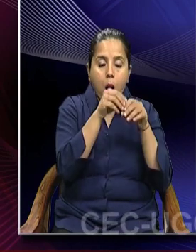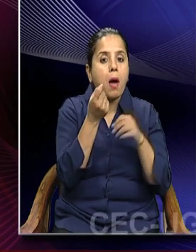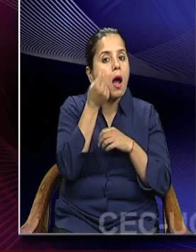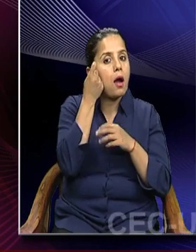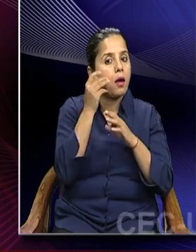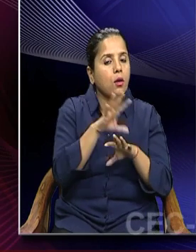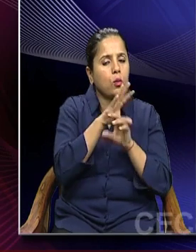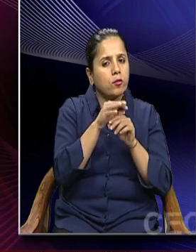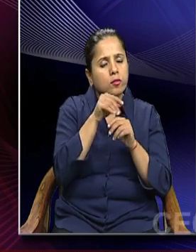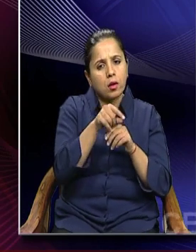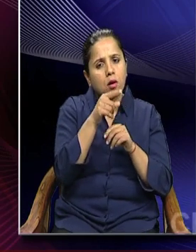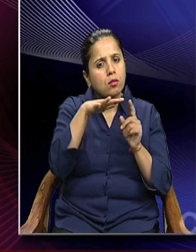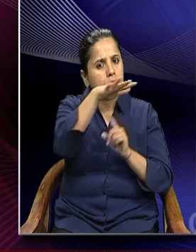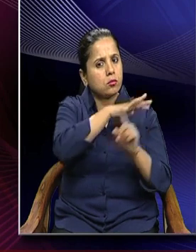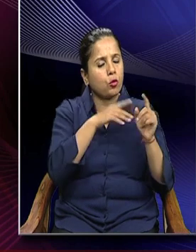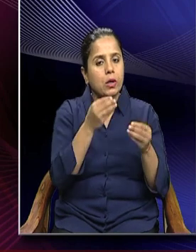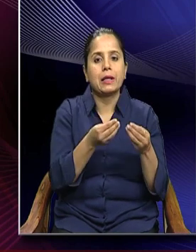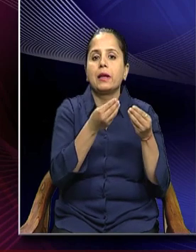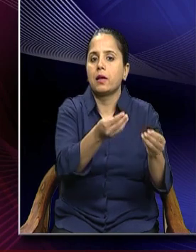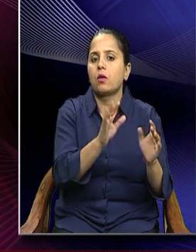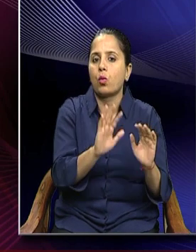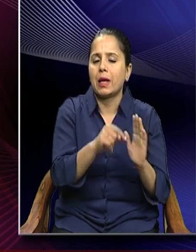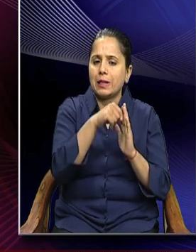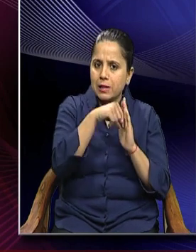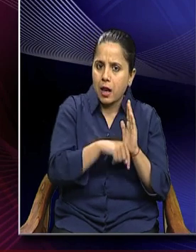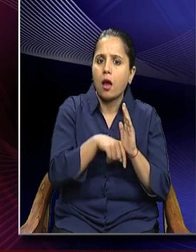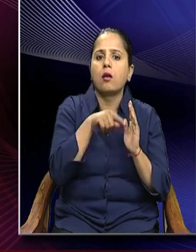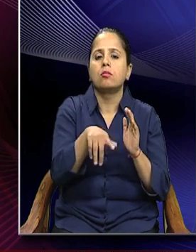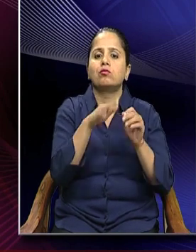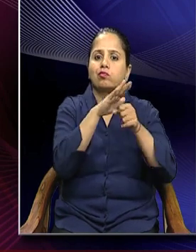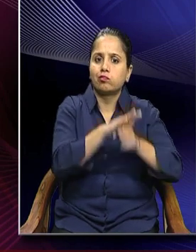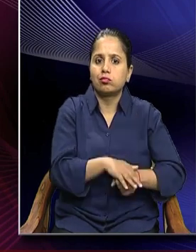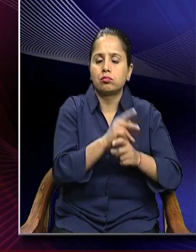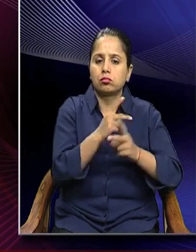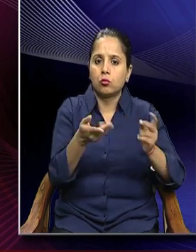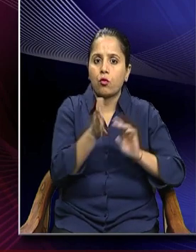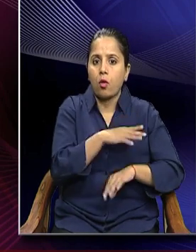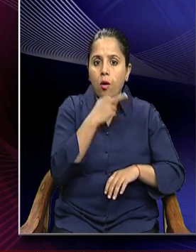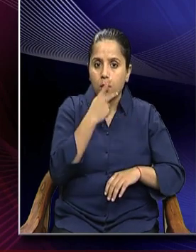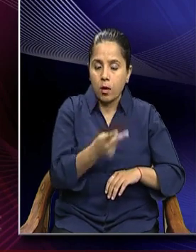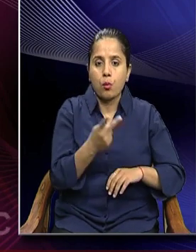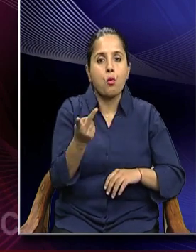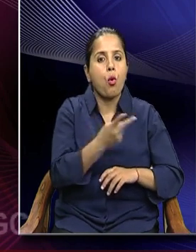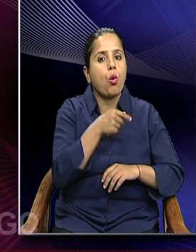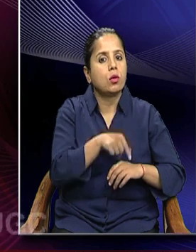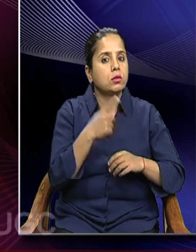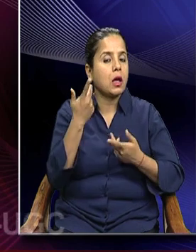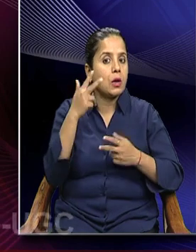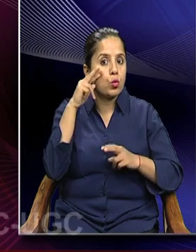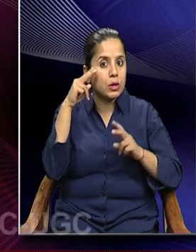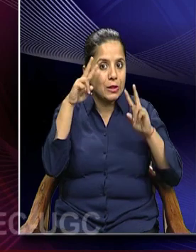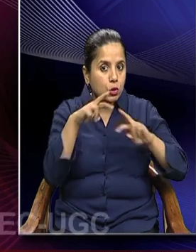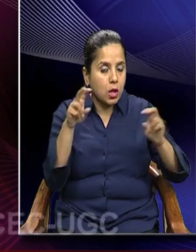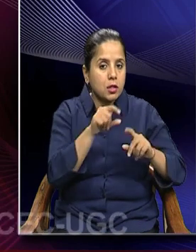understanding of a phenomenon by providing in-depth discrimination from the perspective of both researchers and